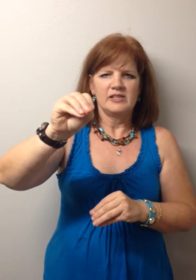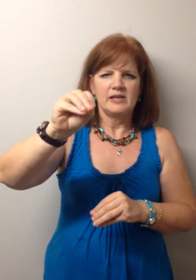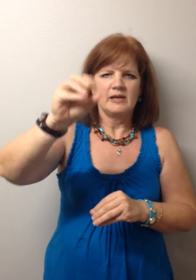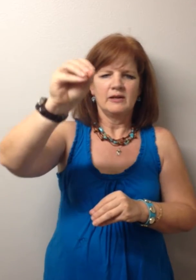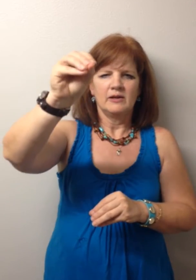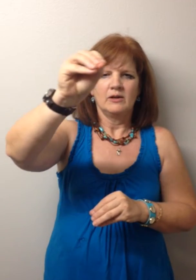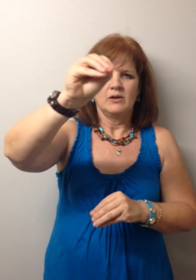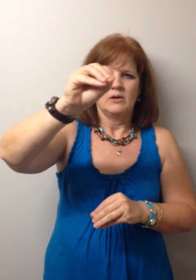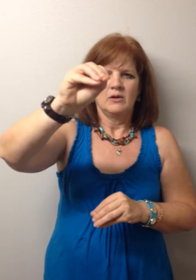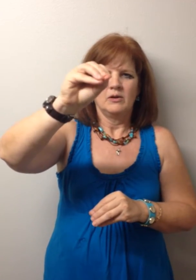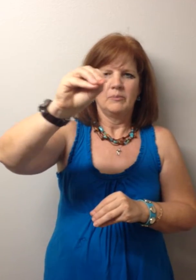50%.